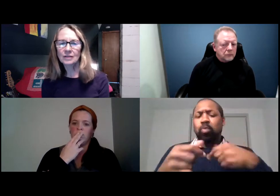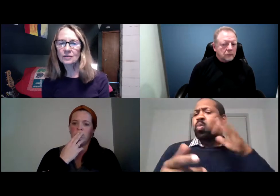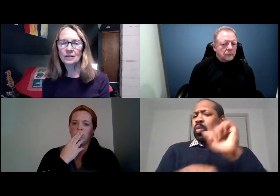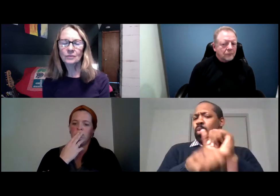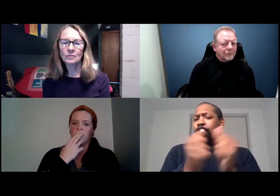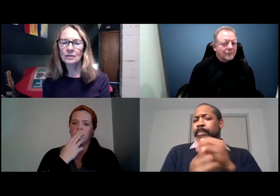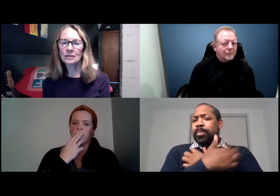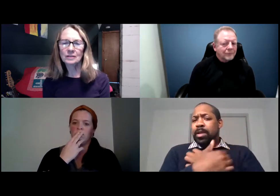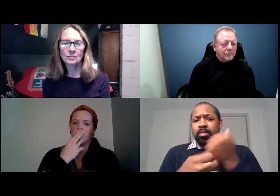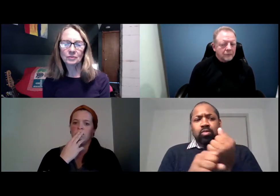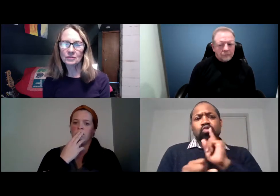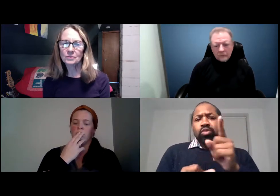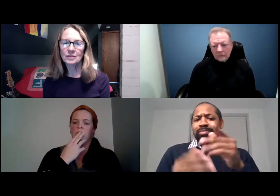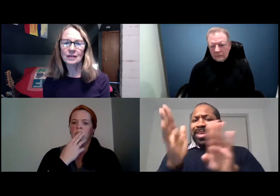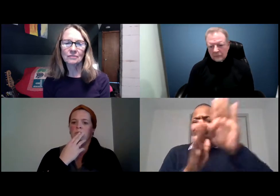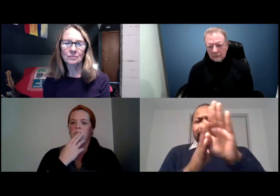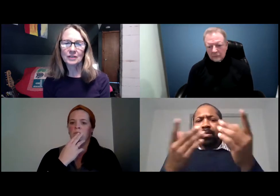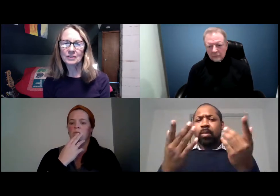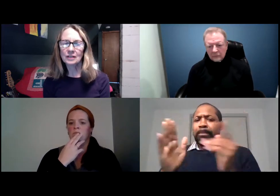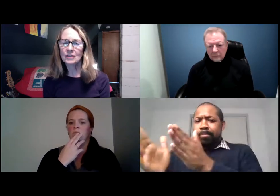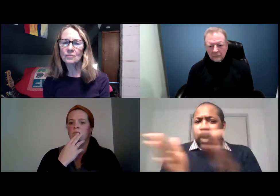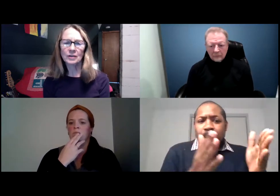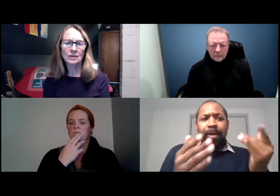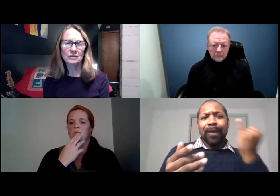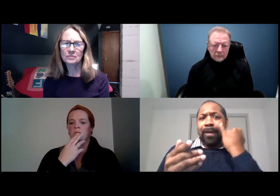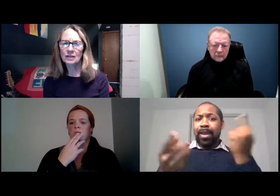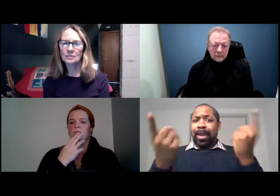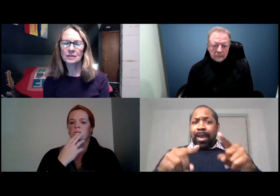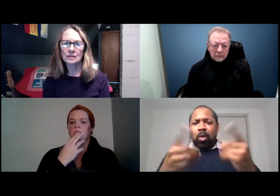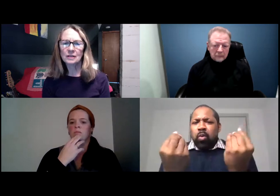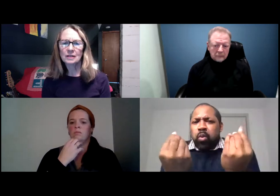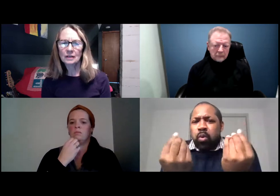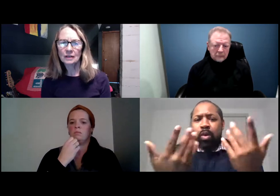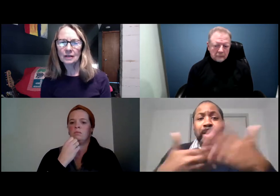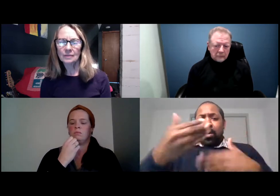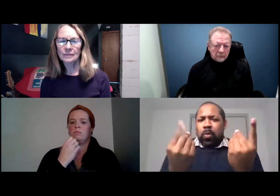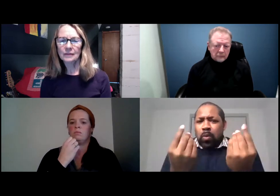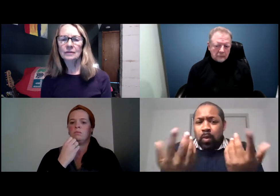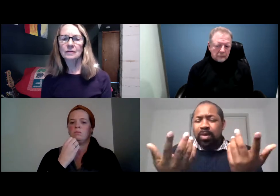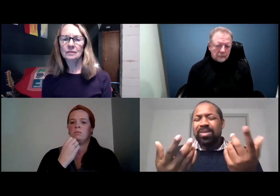I agree, we really need to pursue getting information. And I know Bear is developing